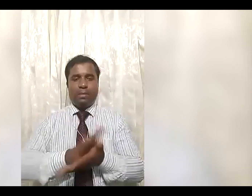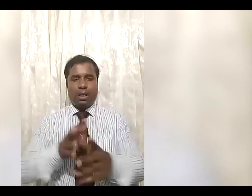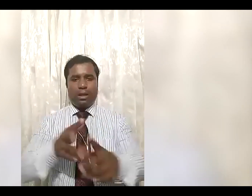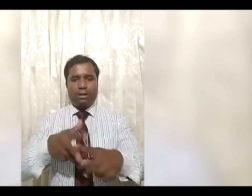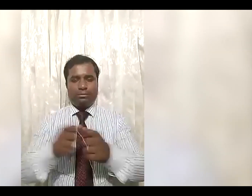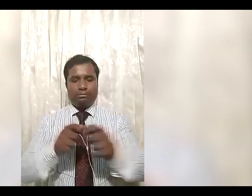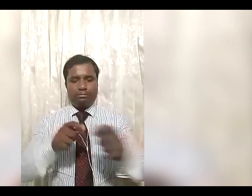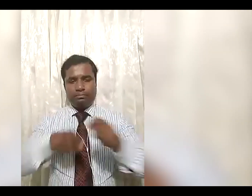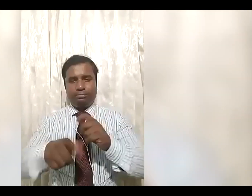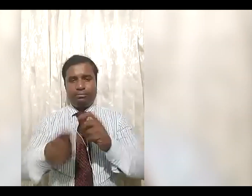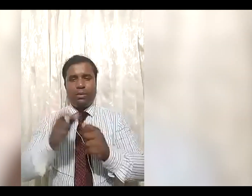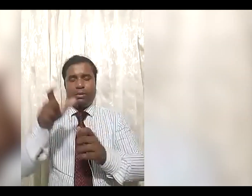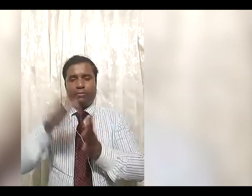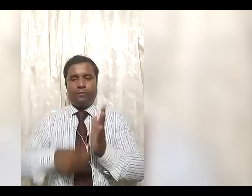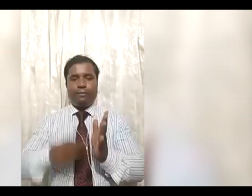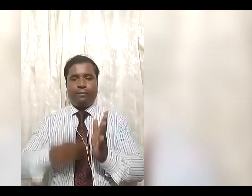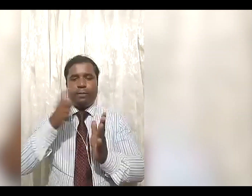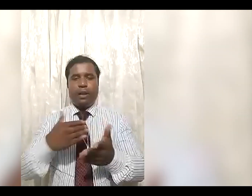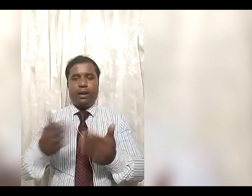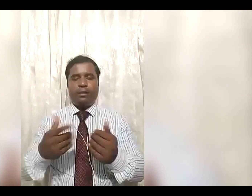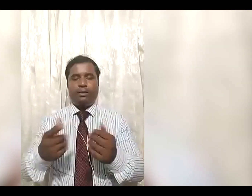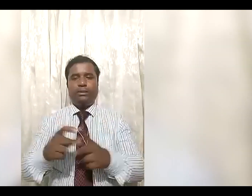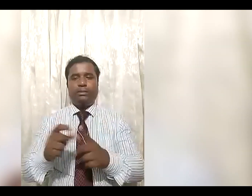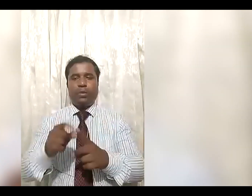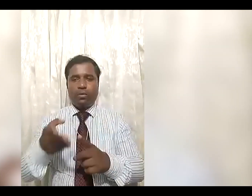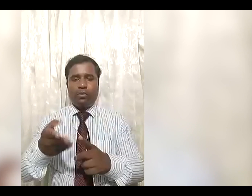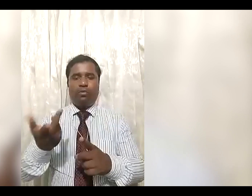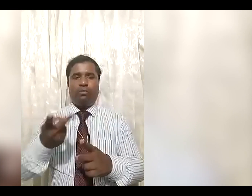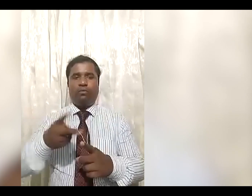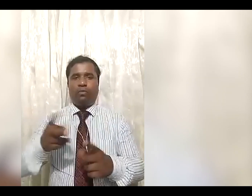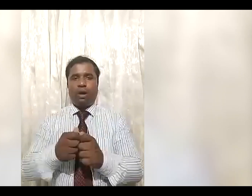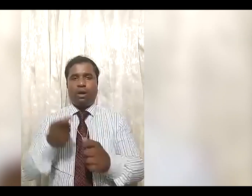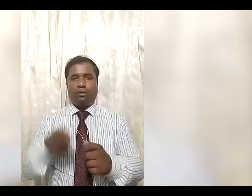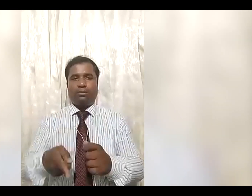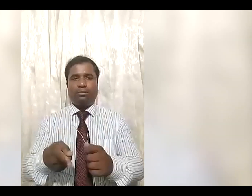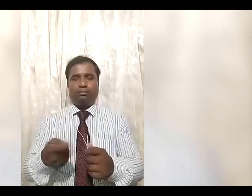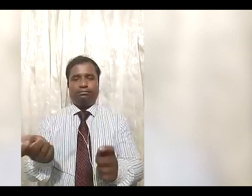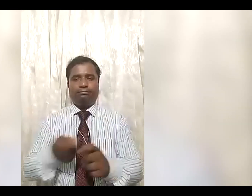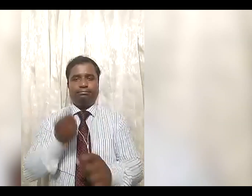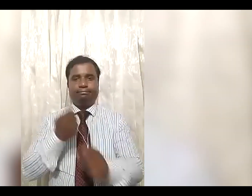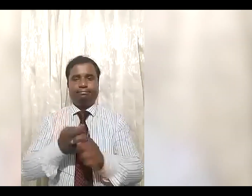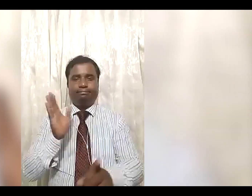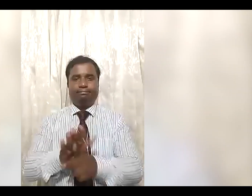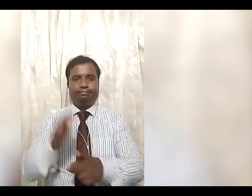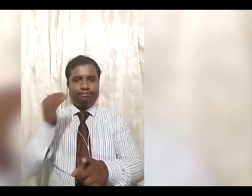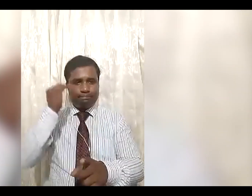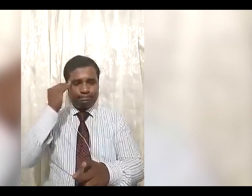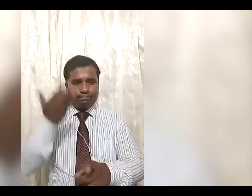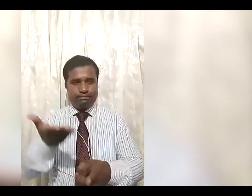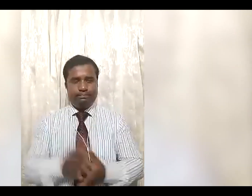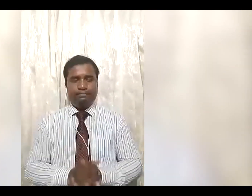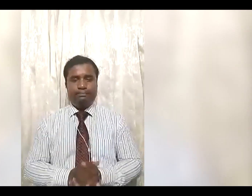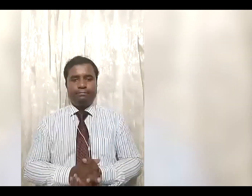But there are several things under the CRPD that are actually stronger protections for people with disabilities than the